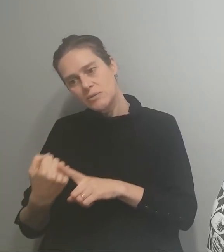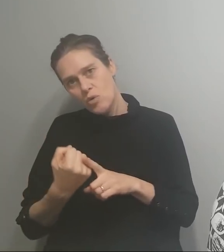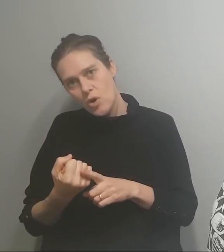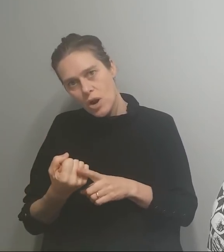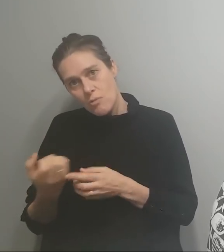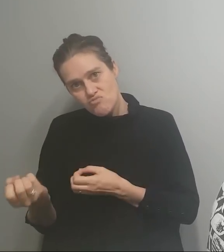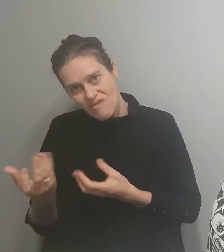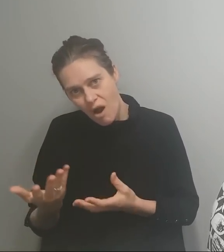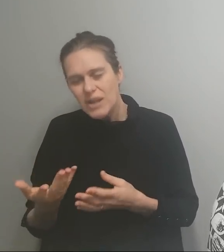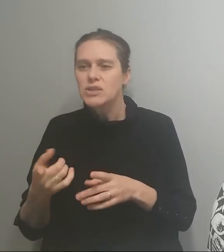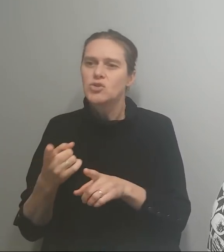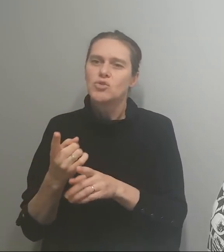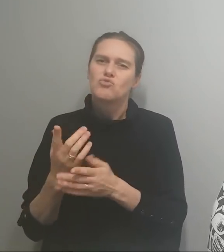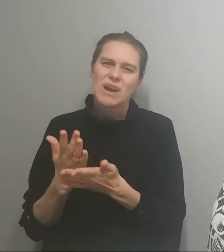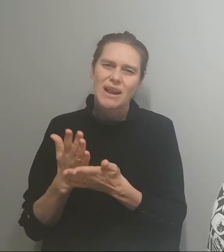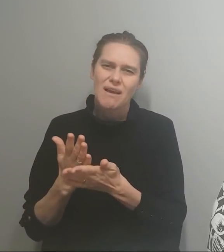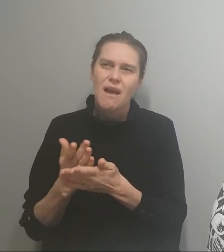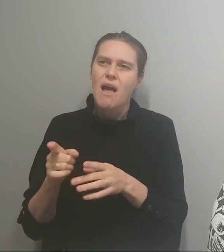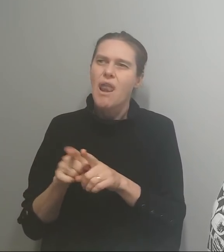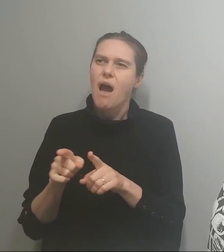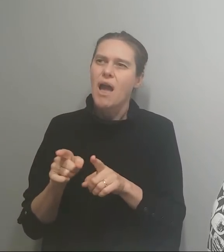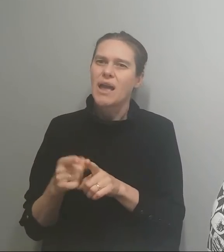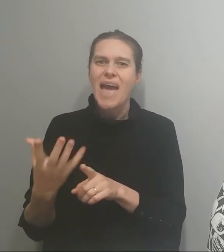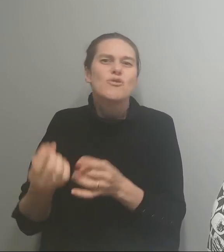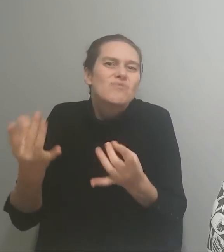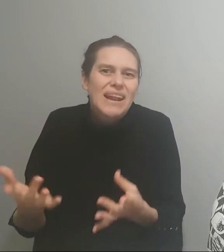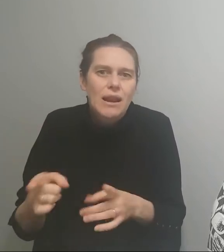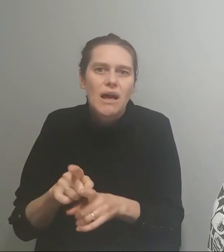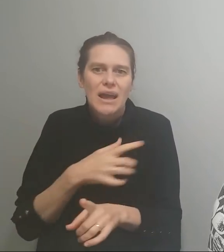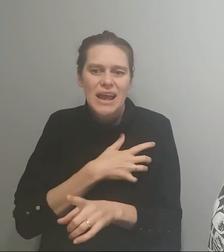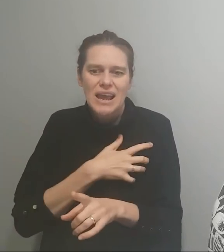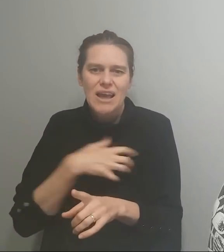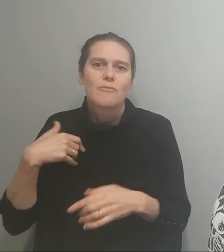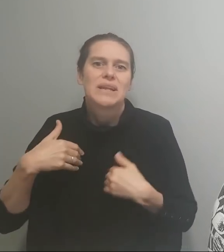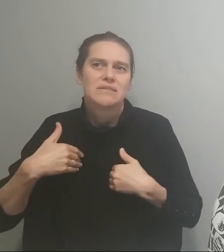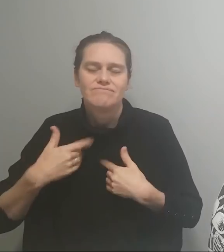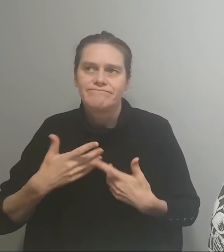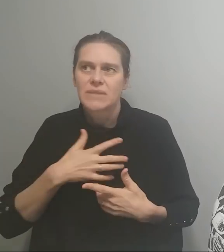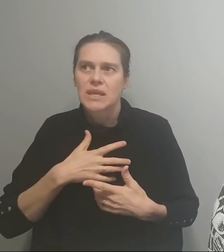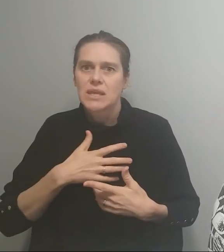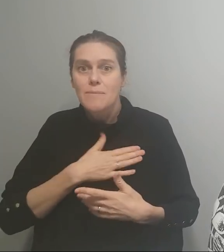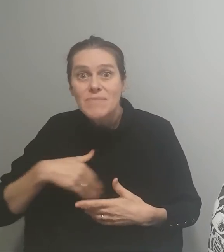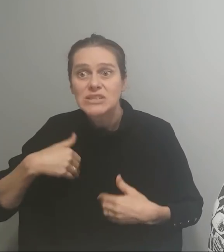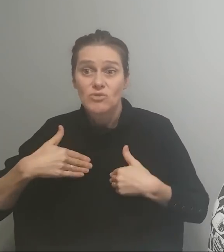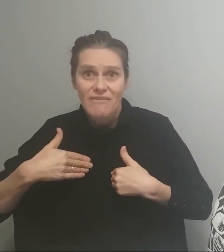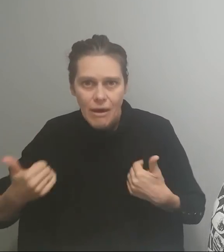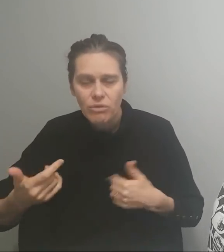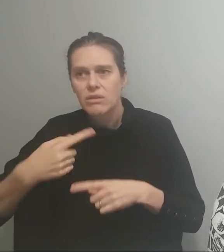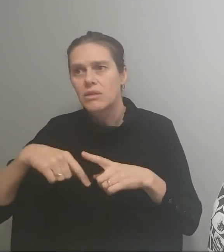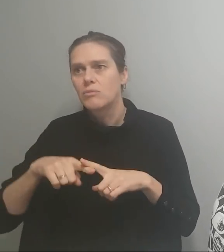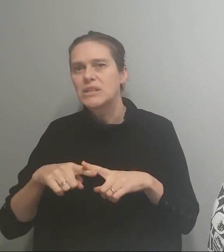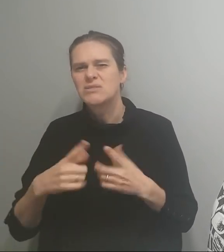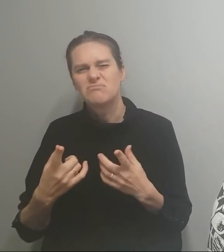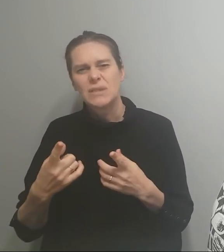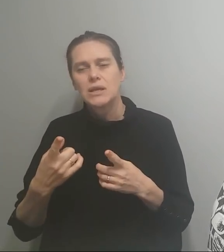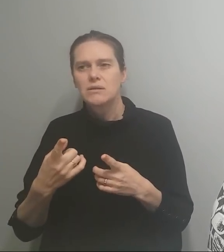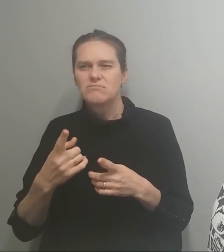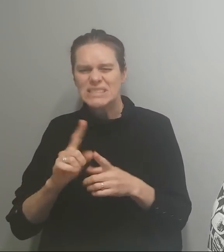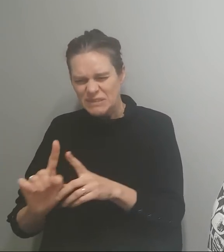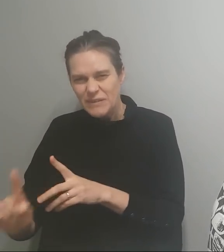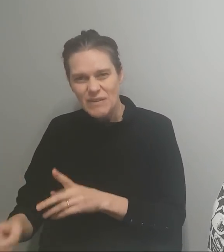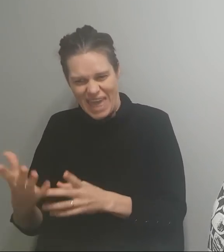the Ministry of Health contracts with or other government agencies, and there will be the potential for there to be a broader range of people, and for disabled